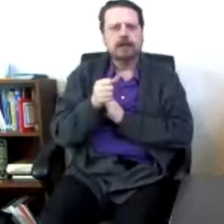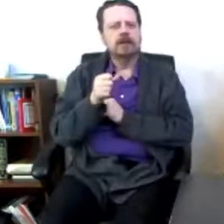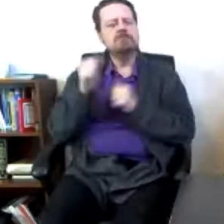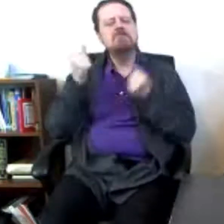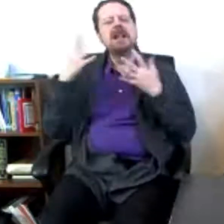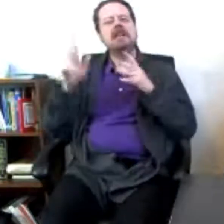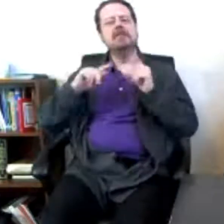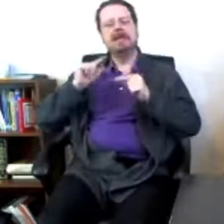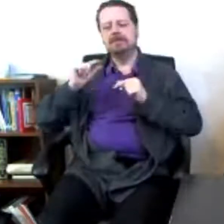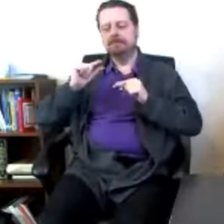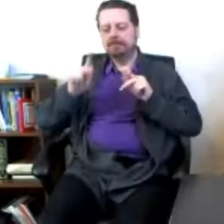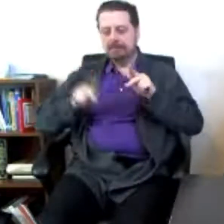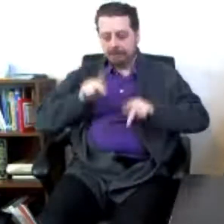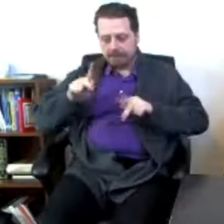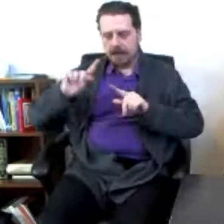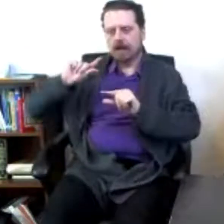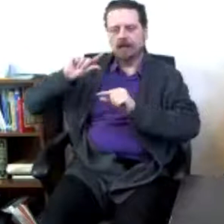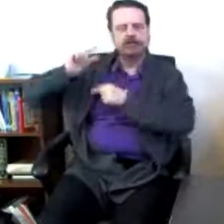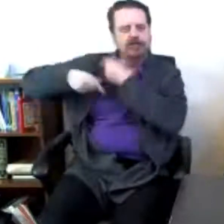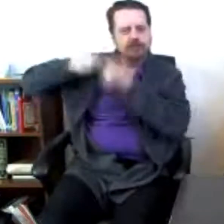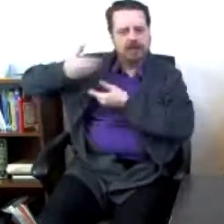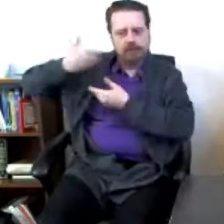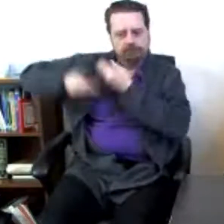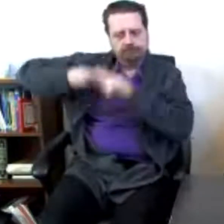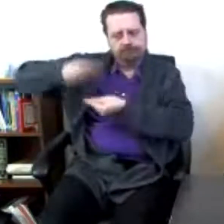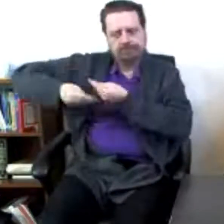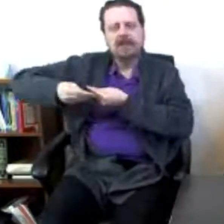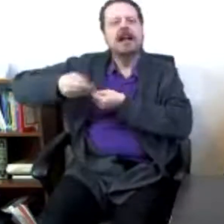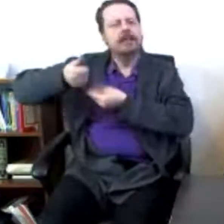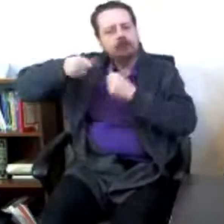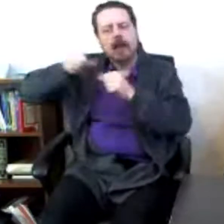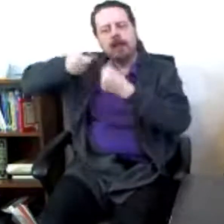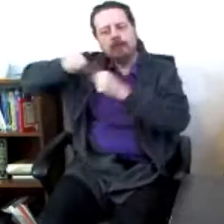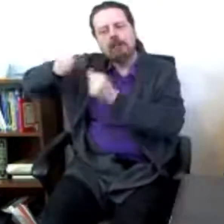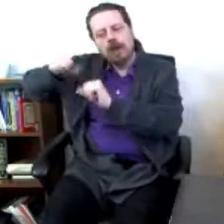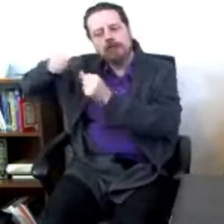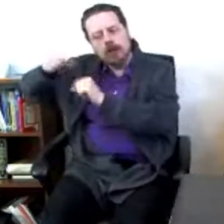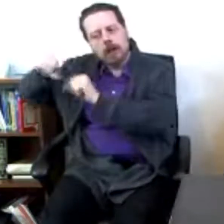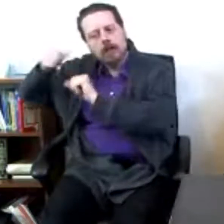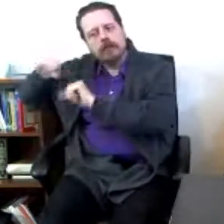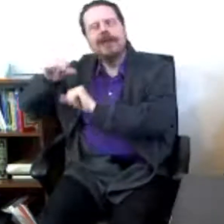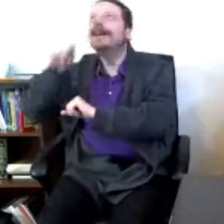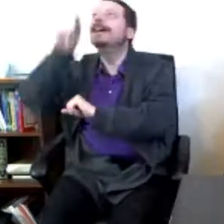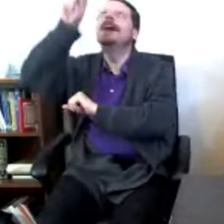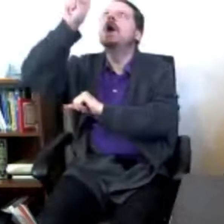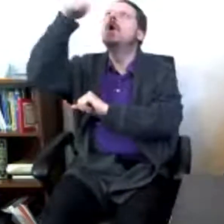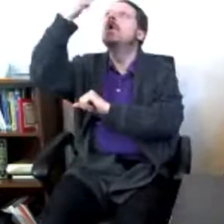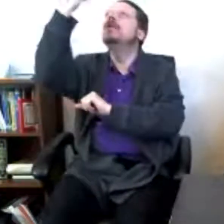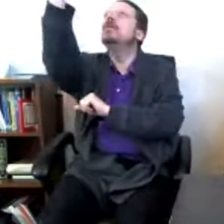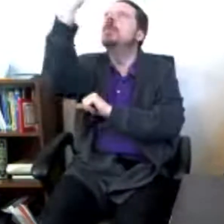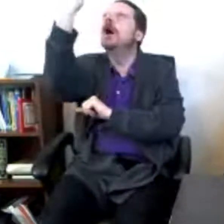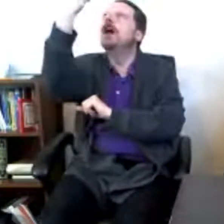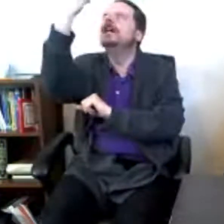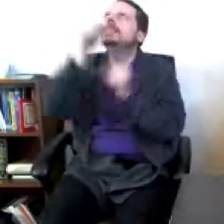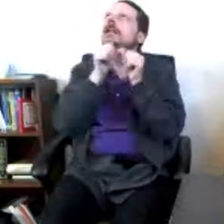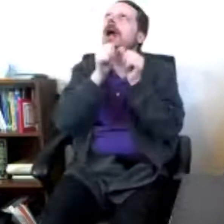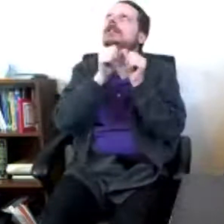thing that is stable is what is connected to God, because God is the only constant in this